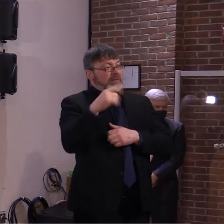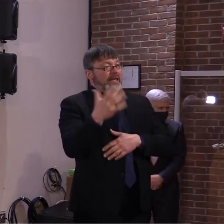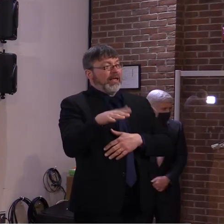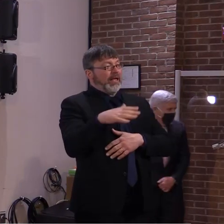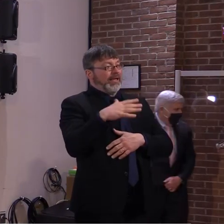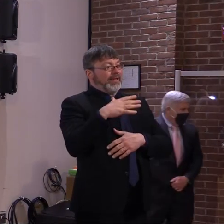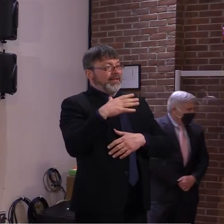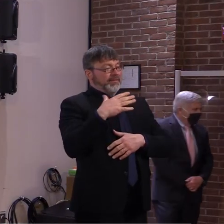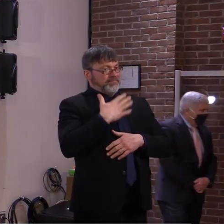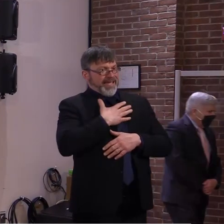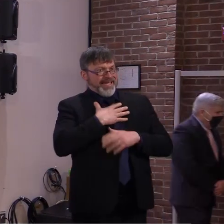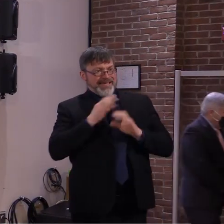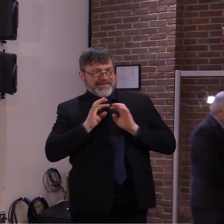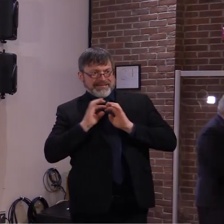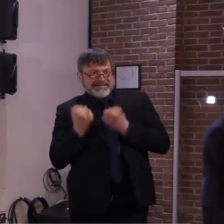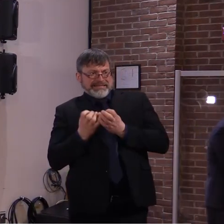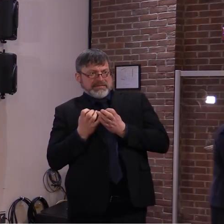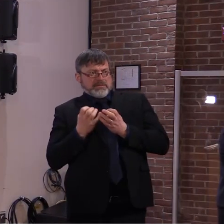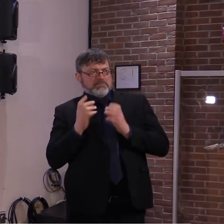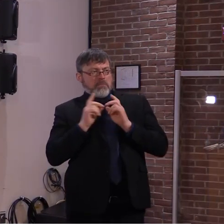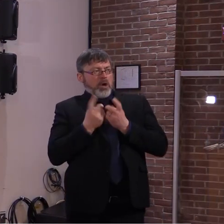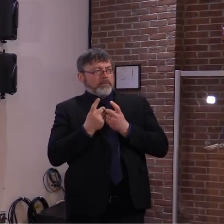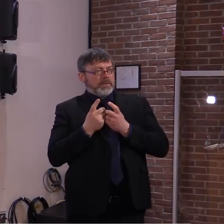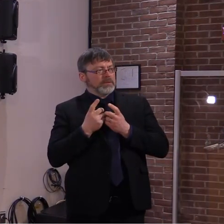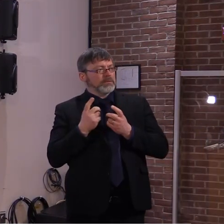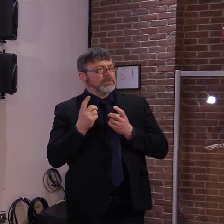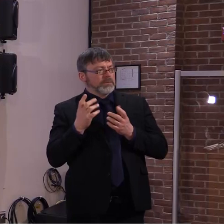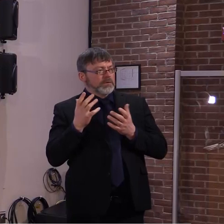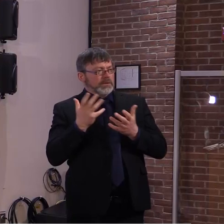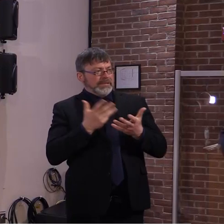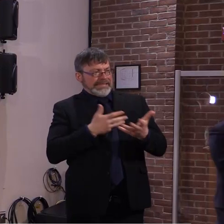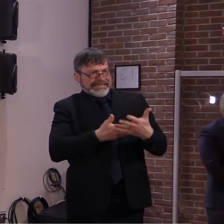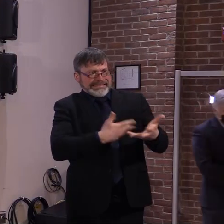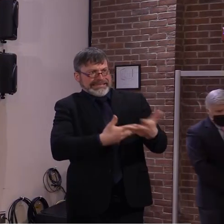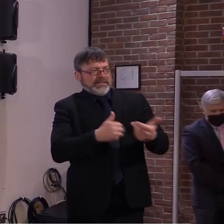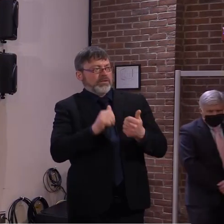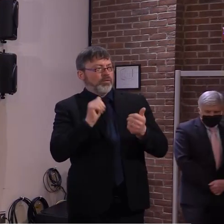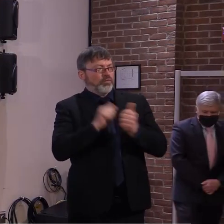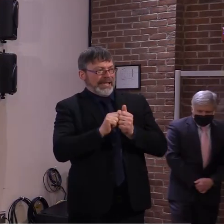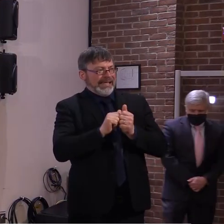who specifically work on outbreaks in long-term care facilities.